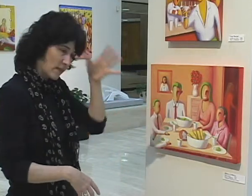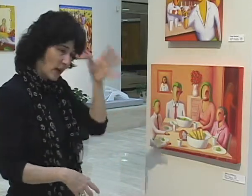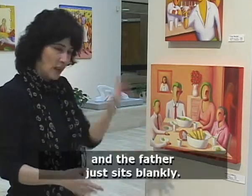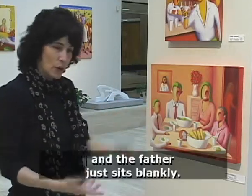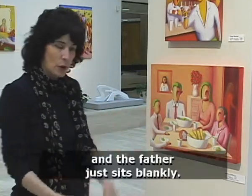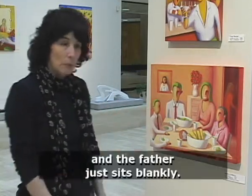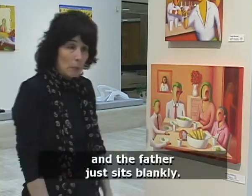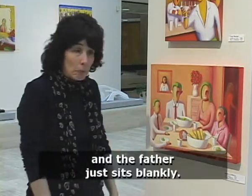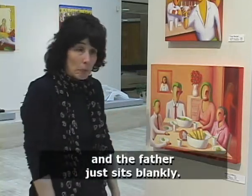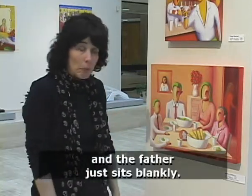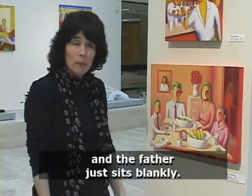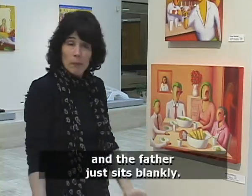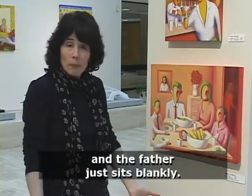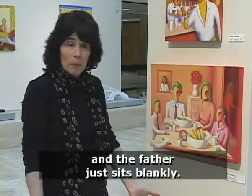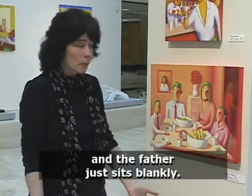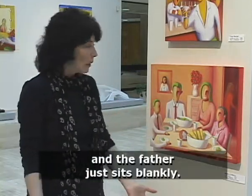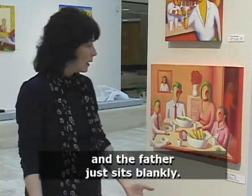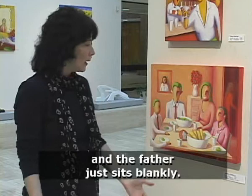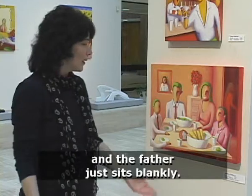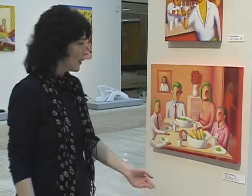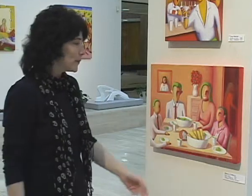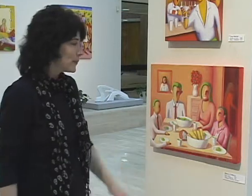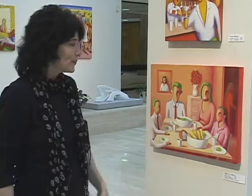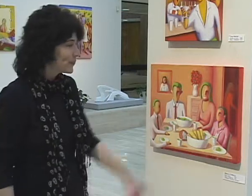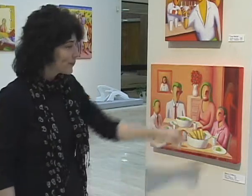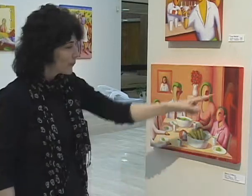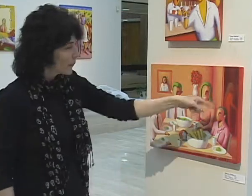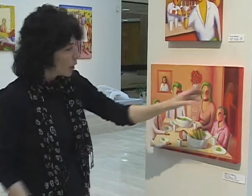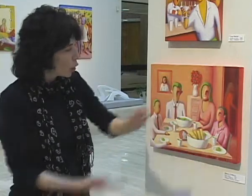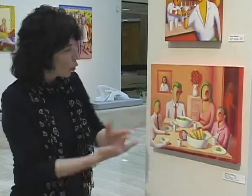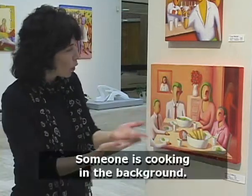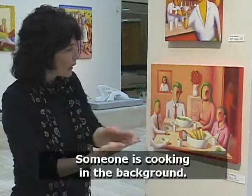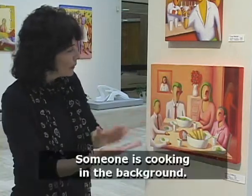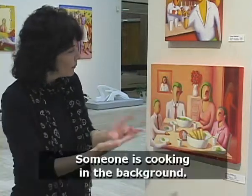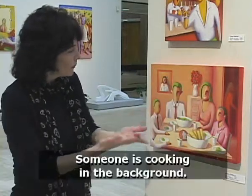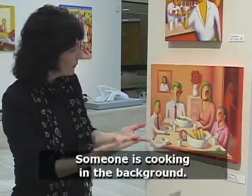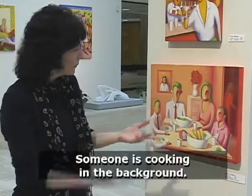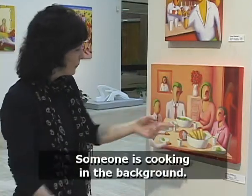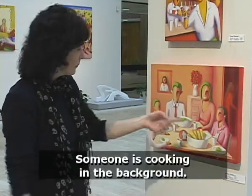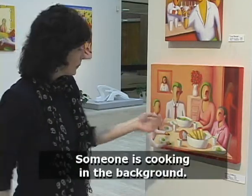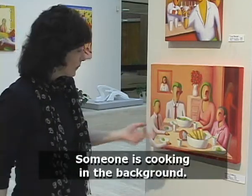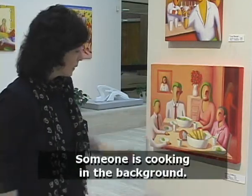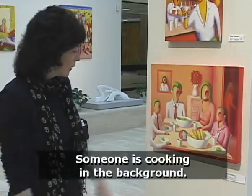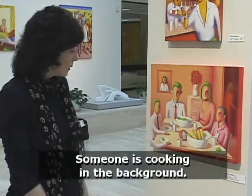And the father just sits blankly. Someone is cooking in the background.